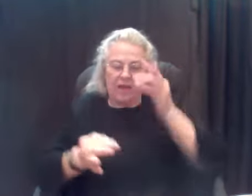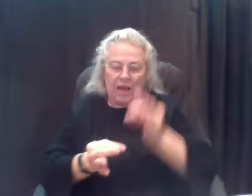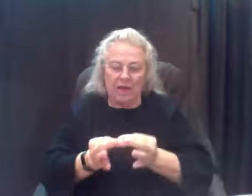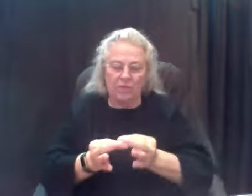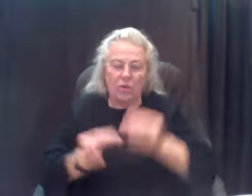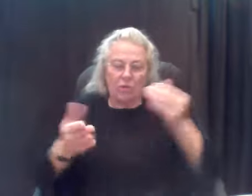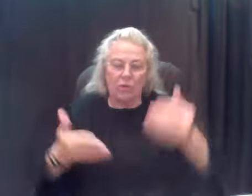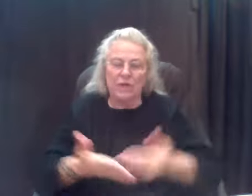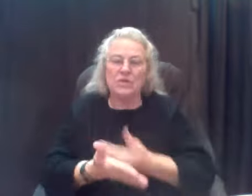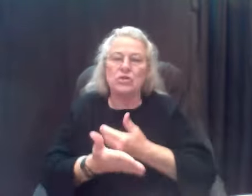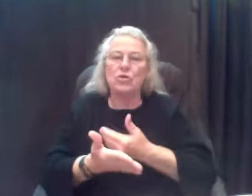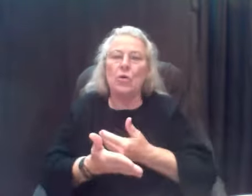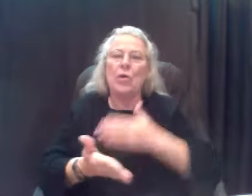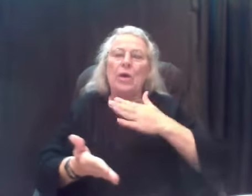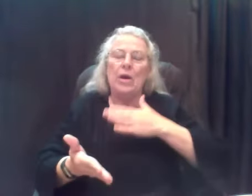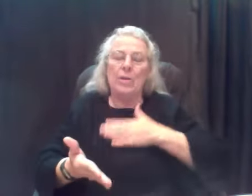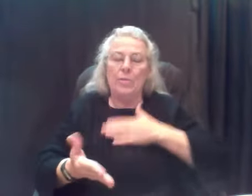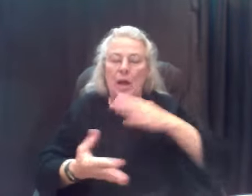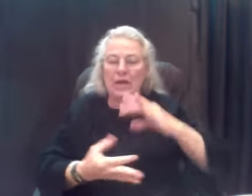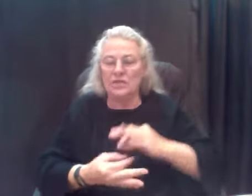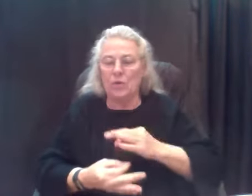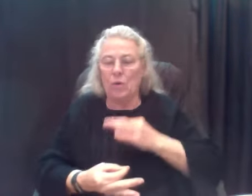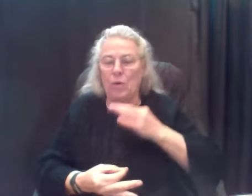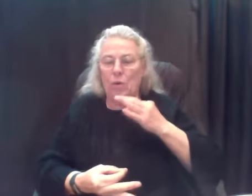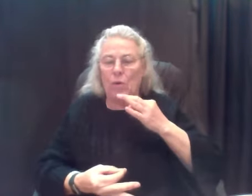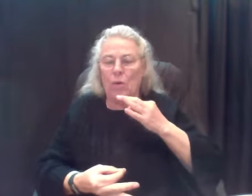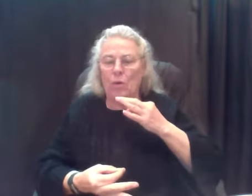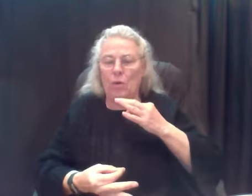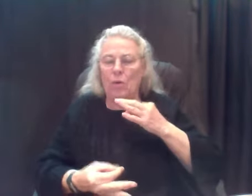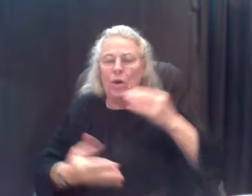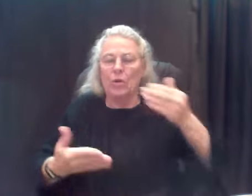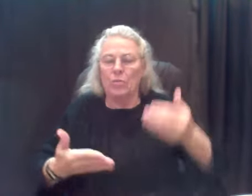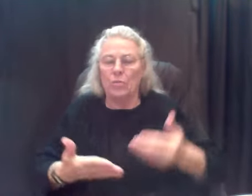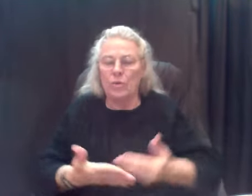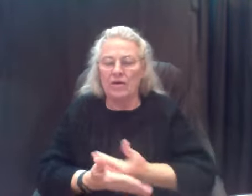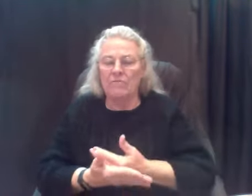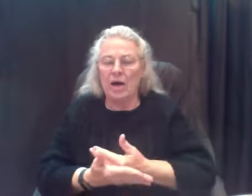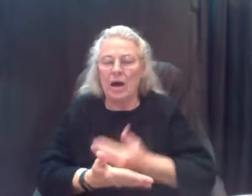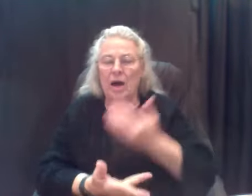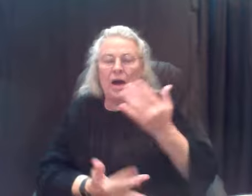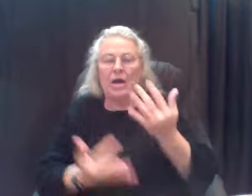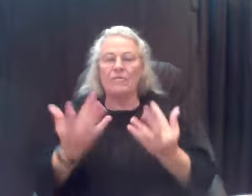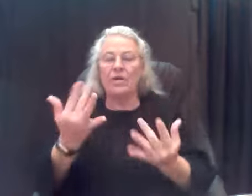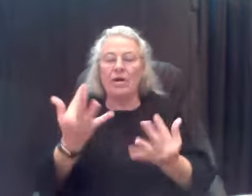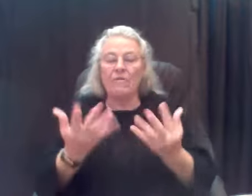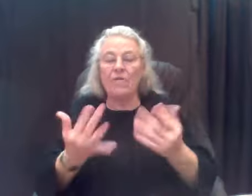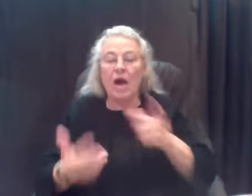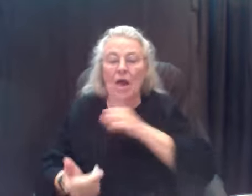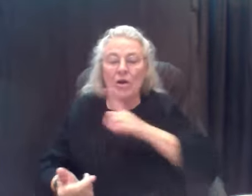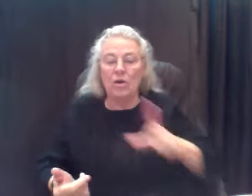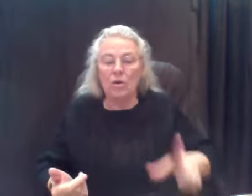faith, oh, restore my soul. Revive the fire,